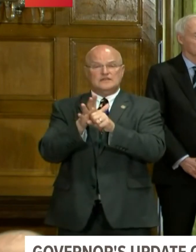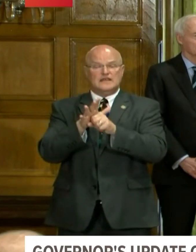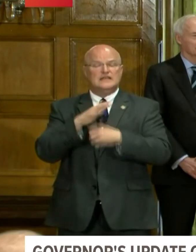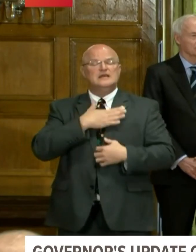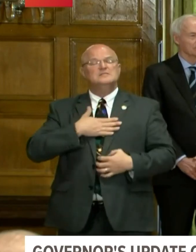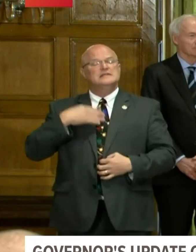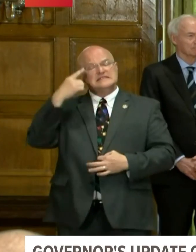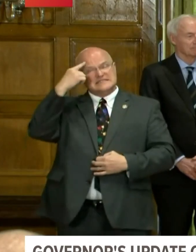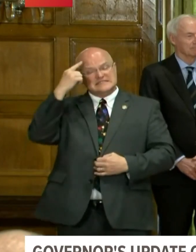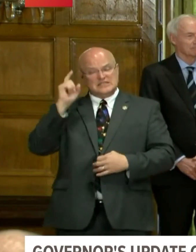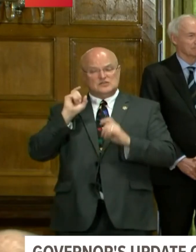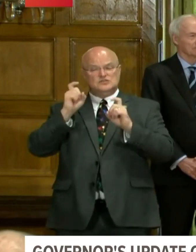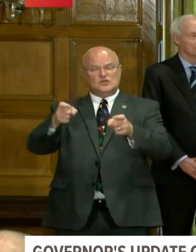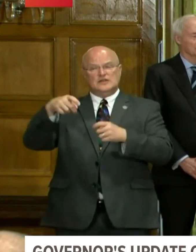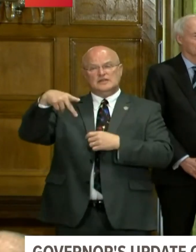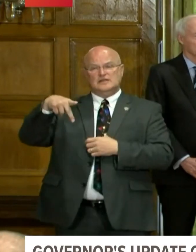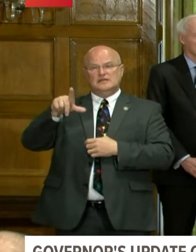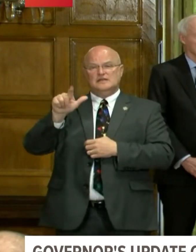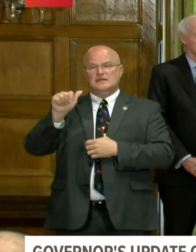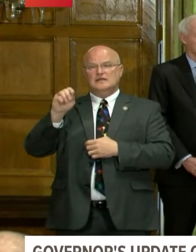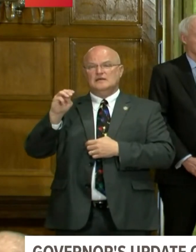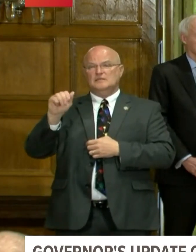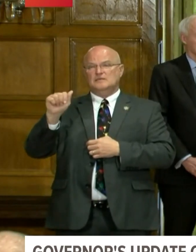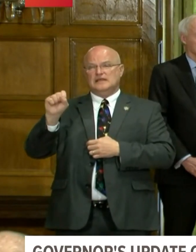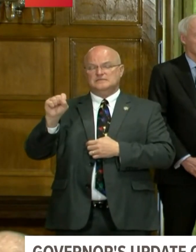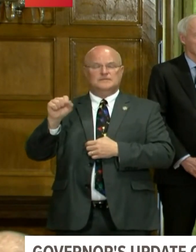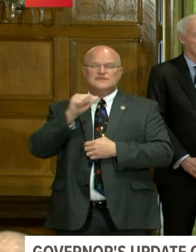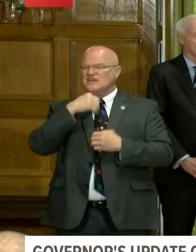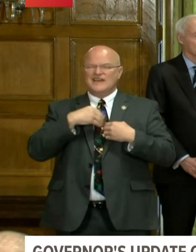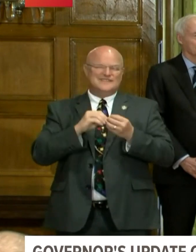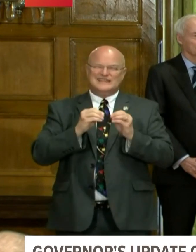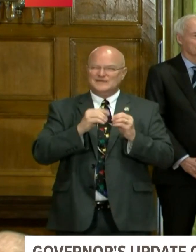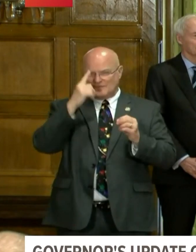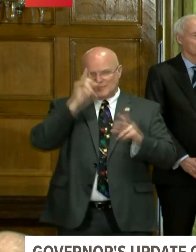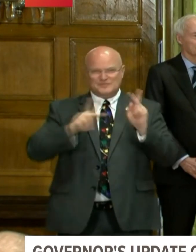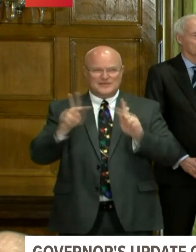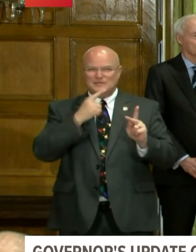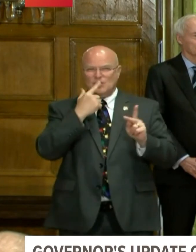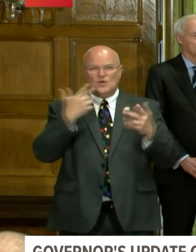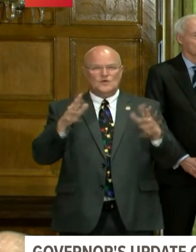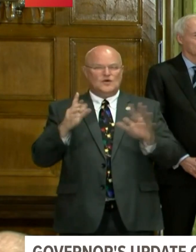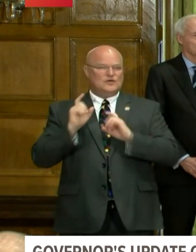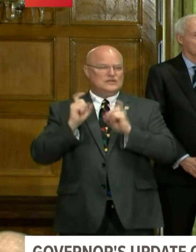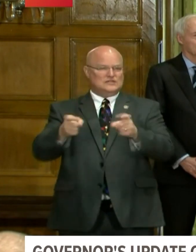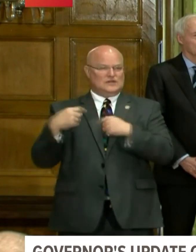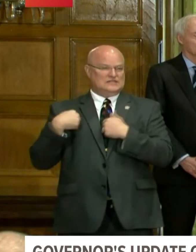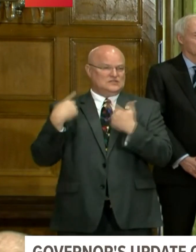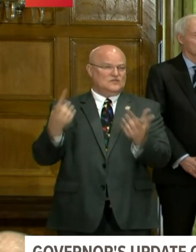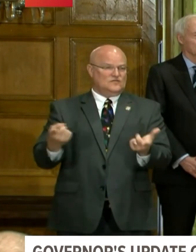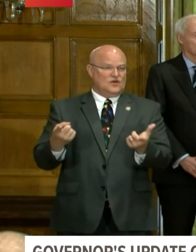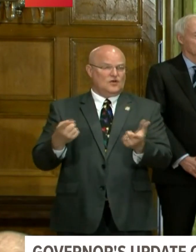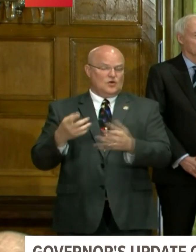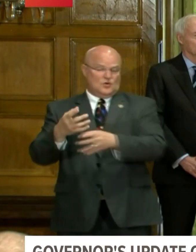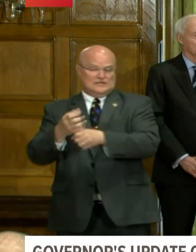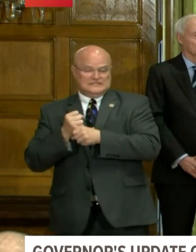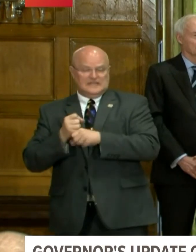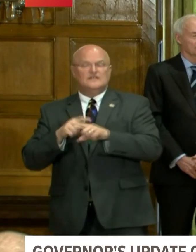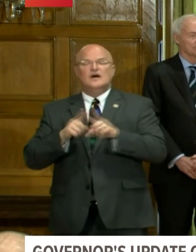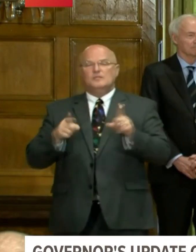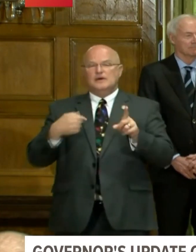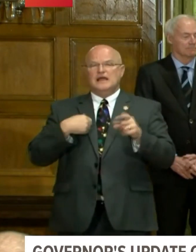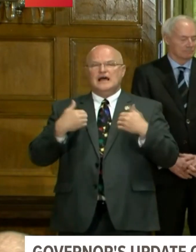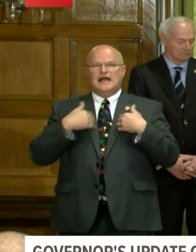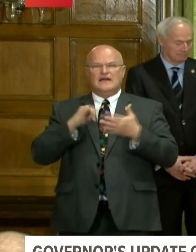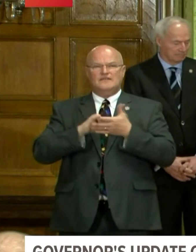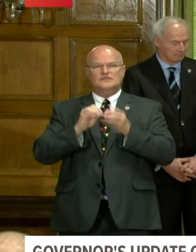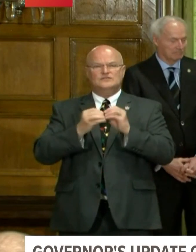to consider donating plasma. And I don't have the numbers for the number who have donated so far or received yet, but I'll